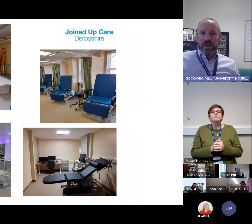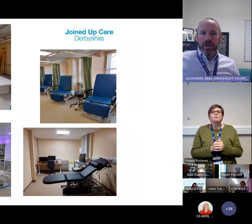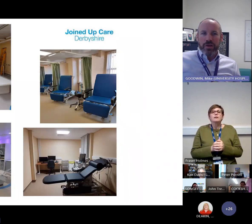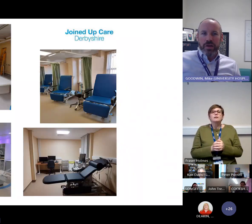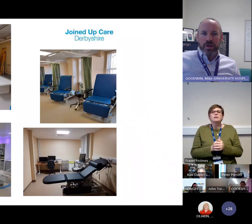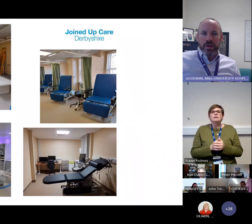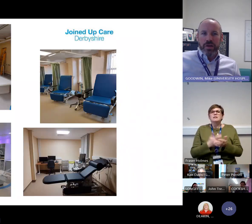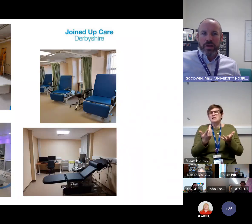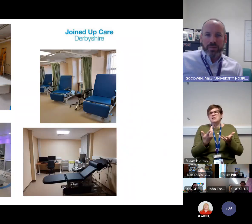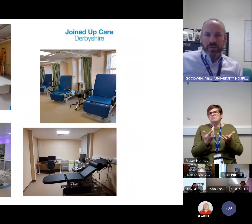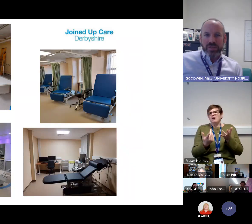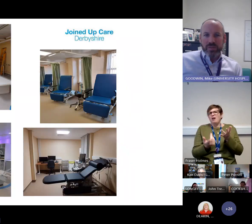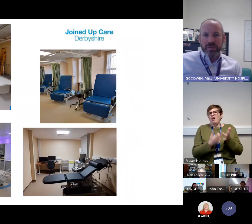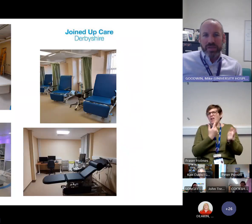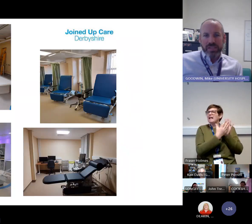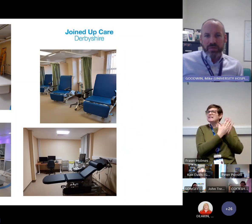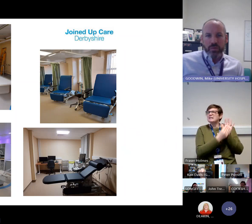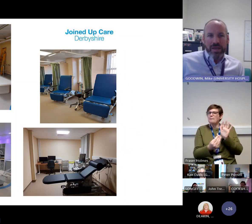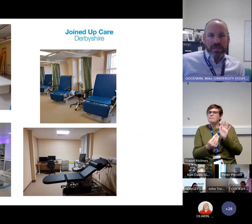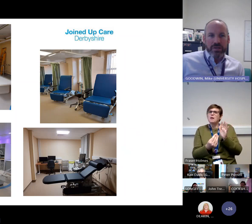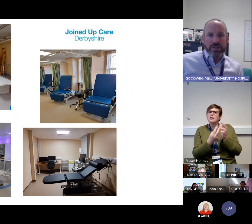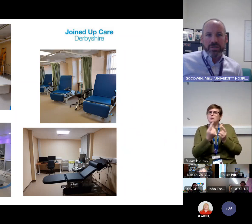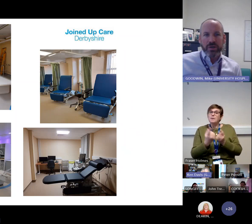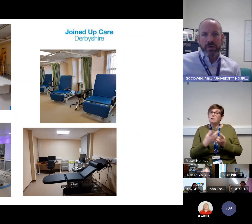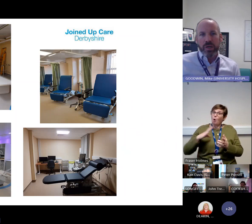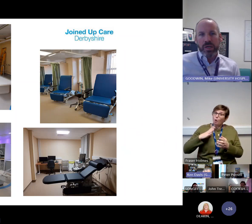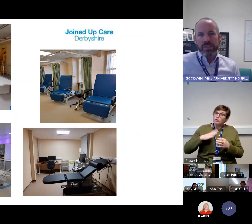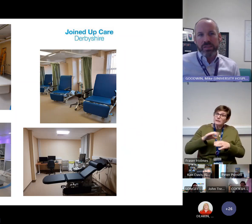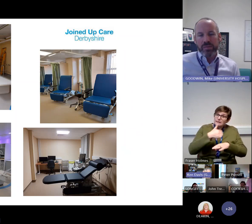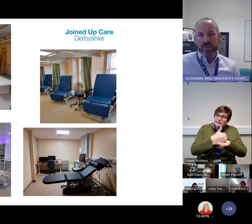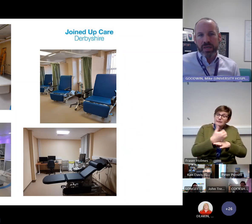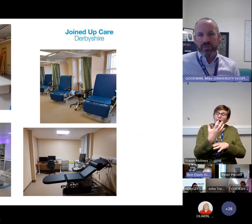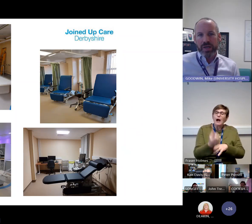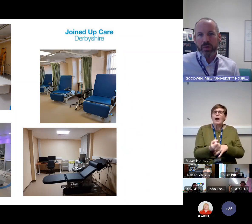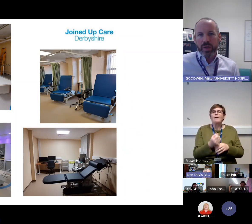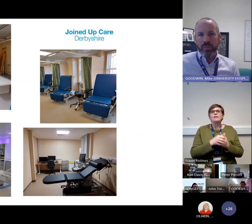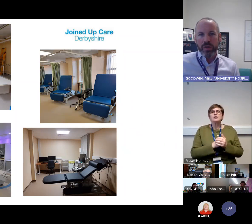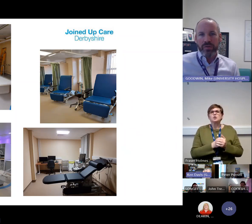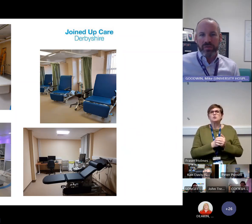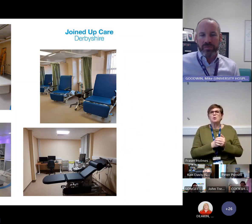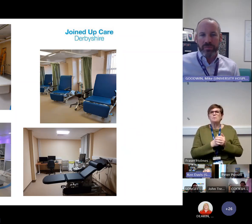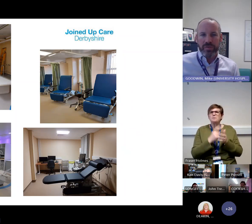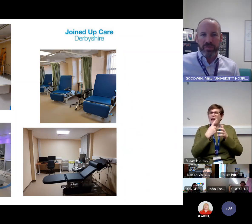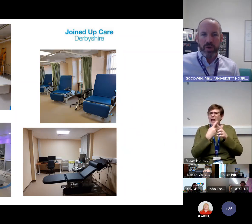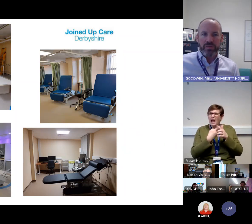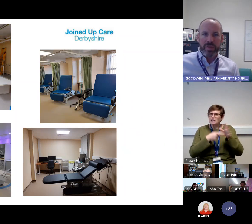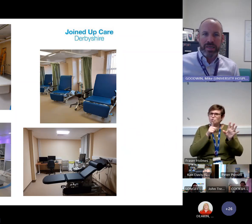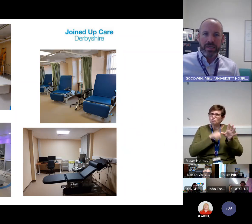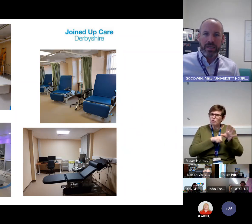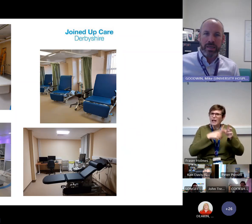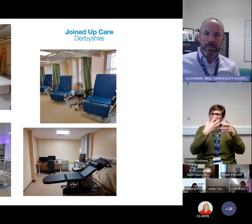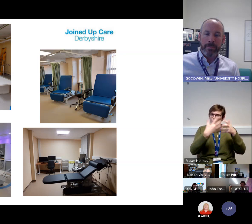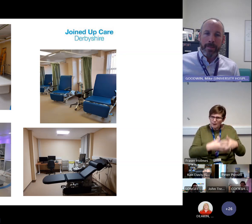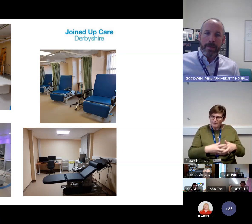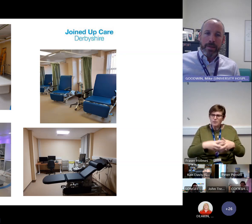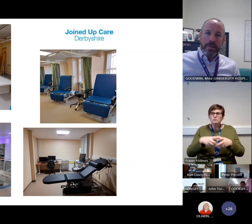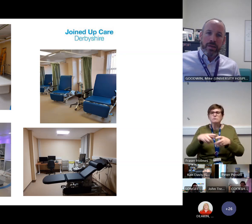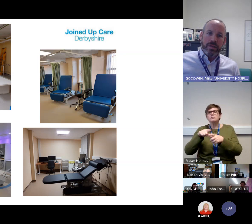This is just another couple of examples of some of the things that we've already done. So some X-ray equipment, the phlebotomy